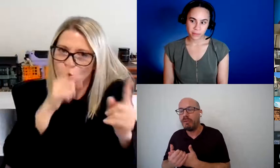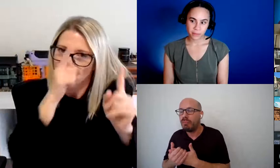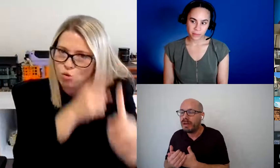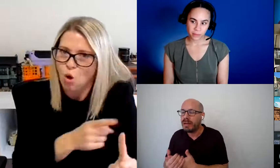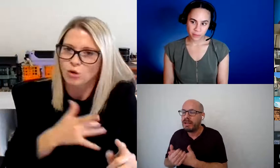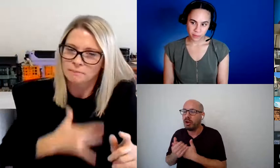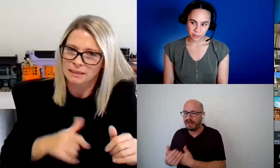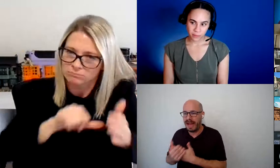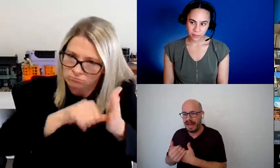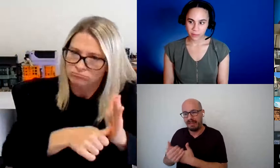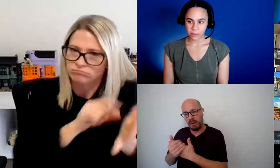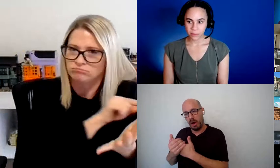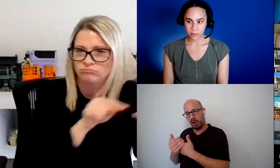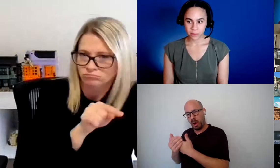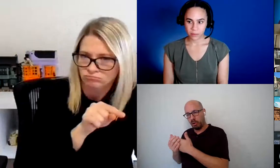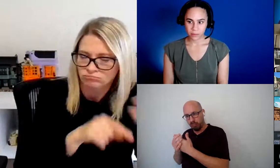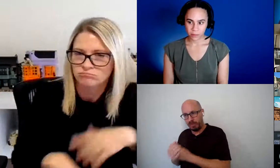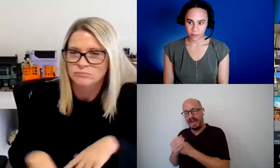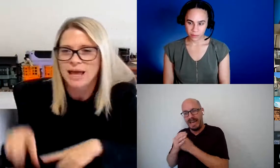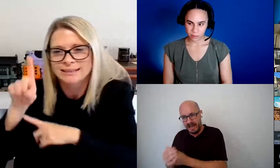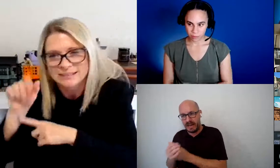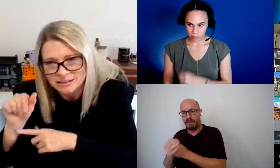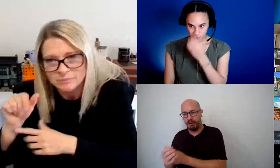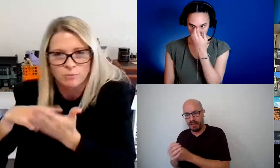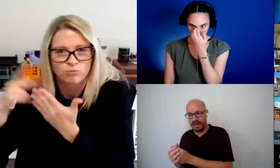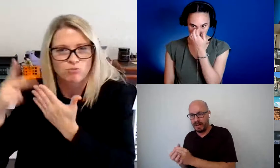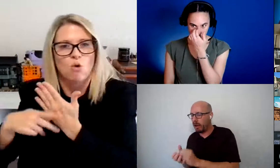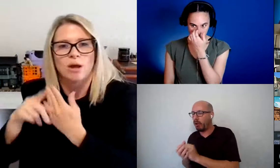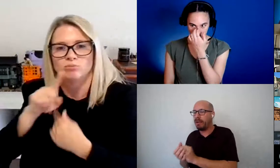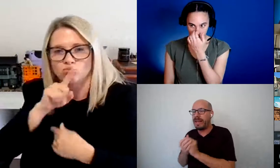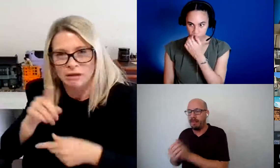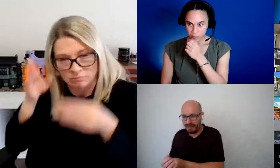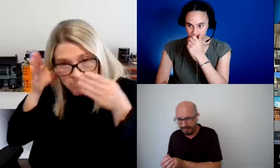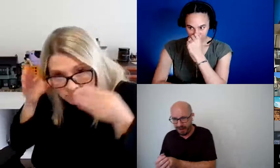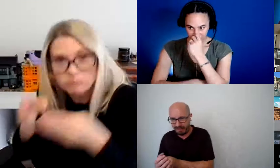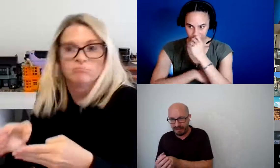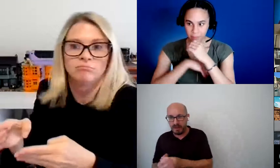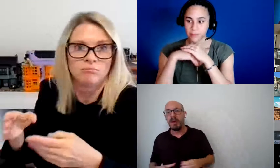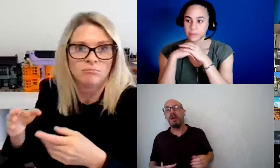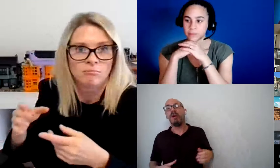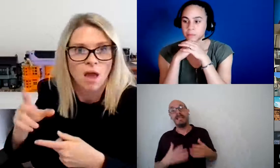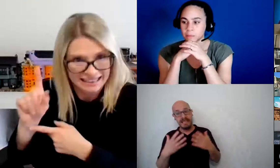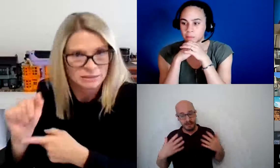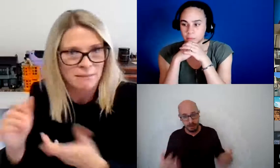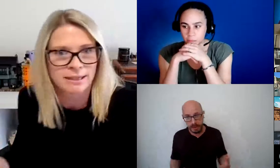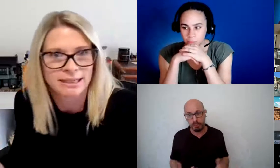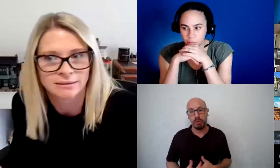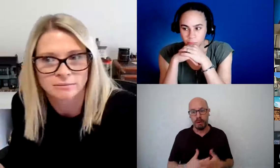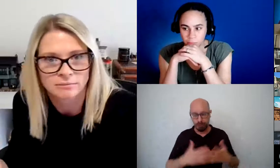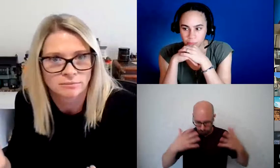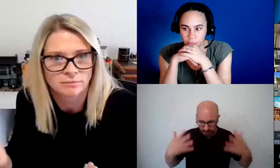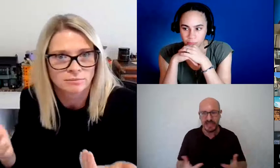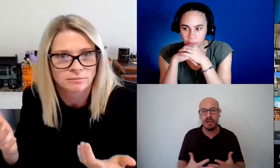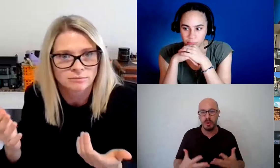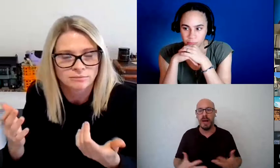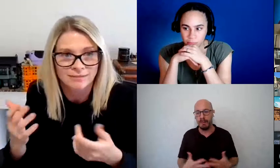isn't really looked at as a group in diversity. They aren't really emphasized, right? Disability programs really do